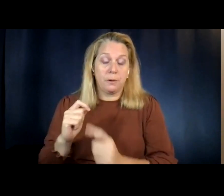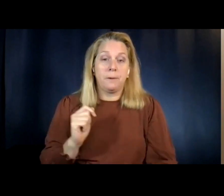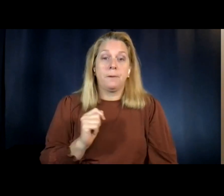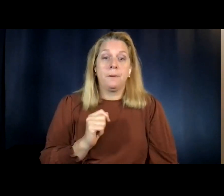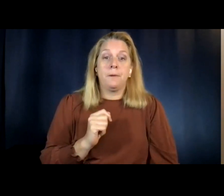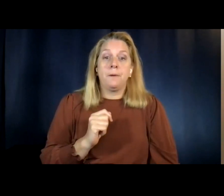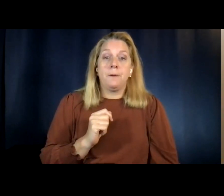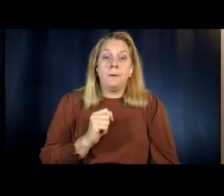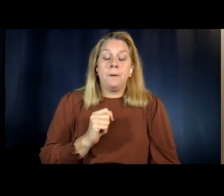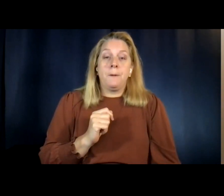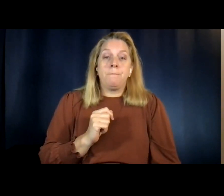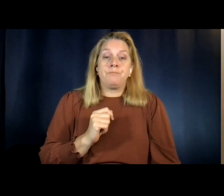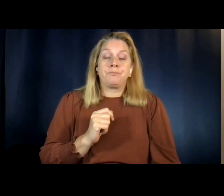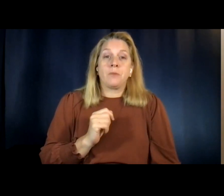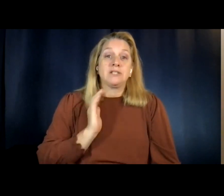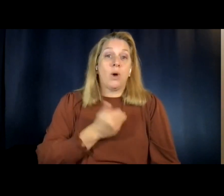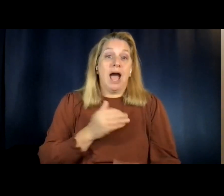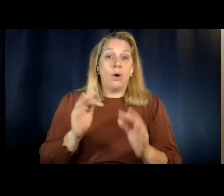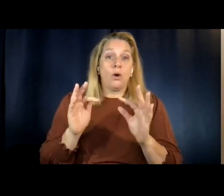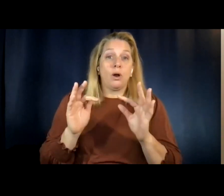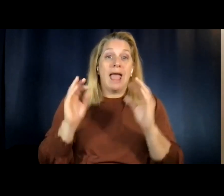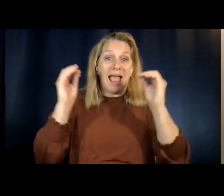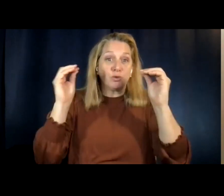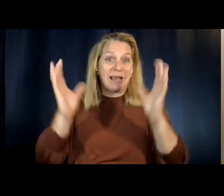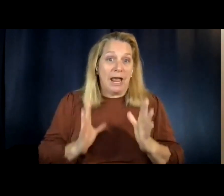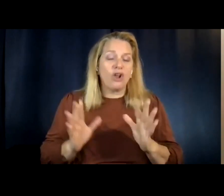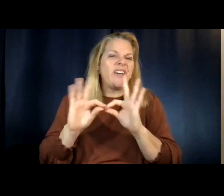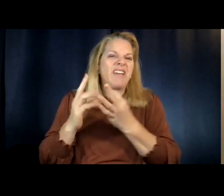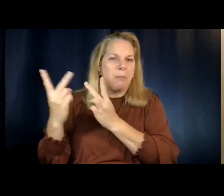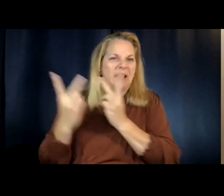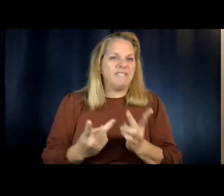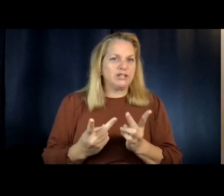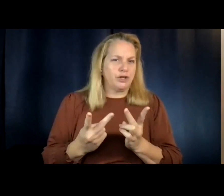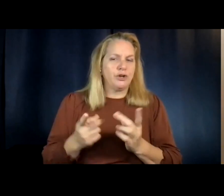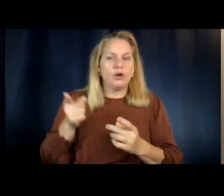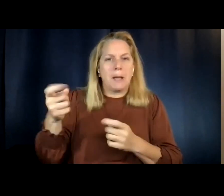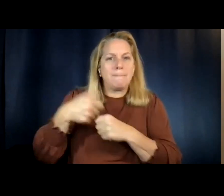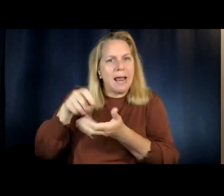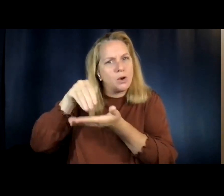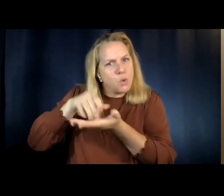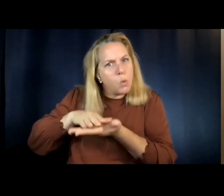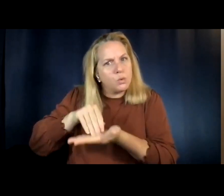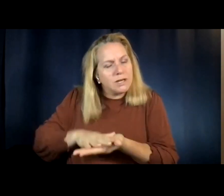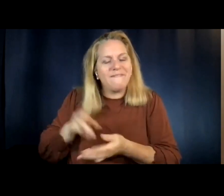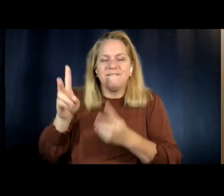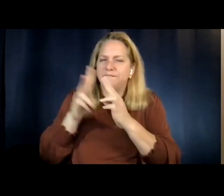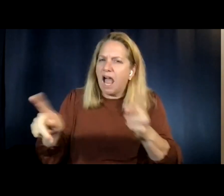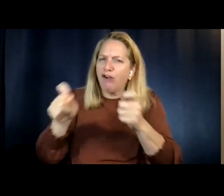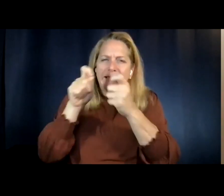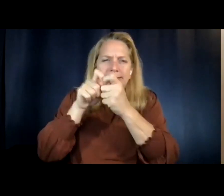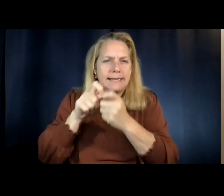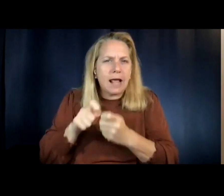our educator, our family visitor, made note of this. And she was very detailed, and